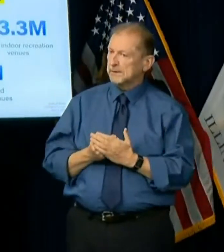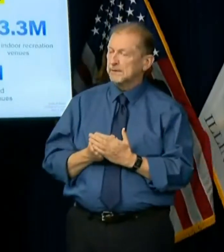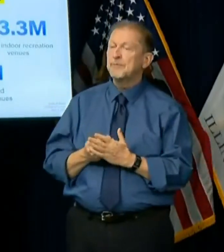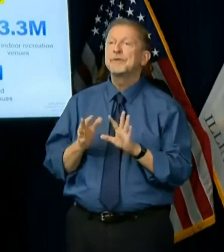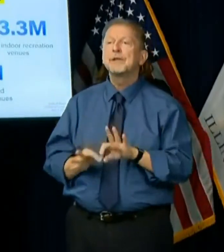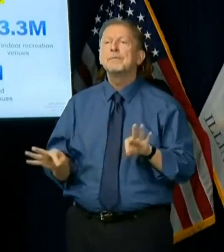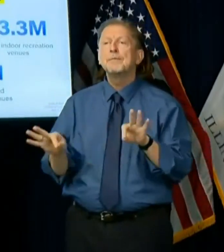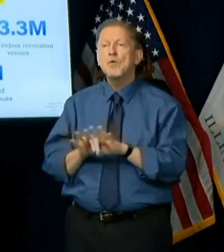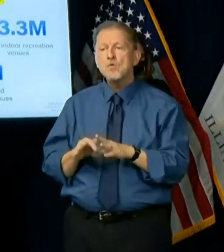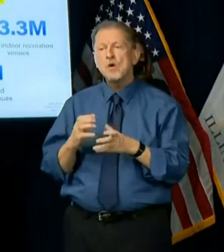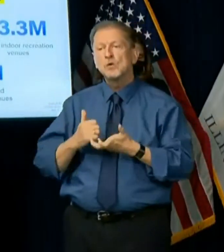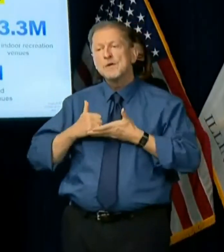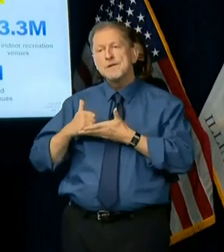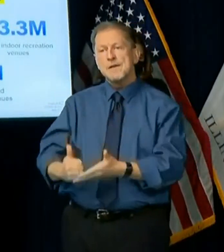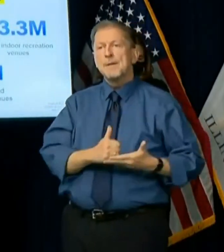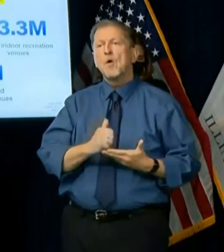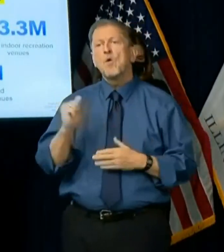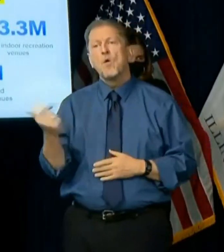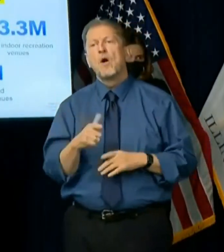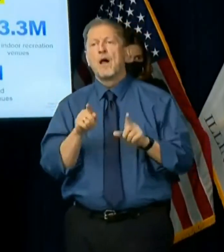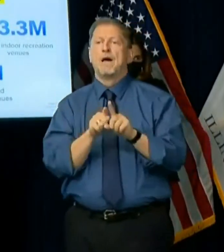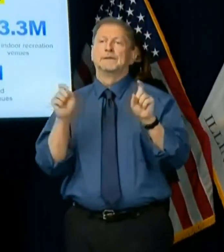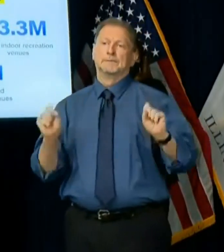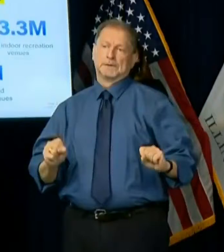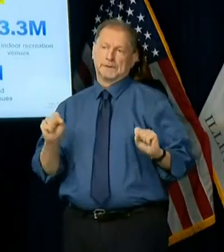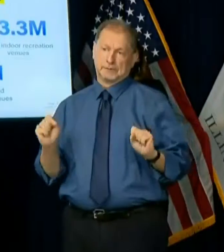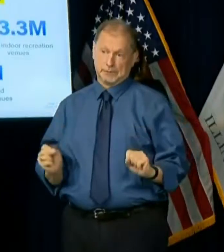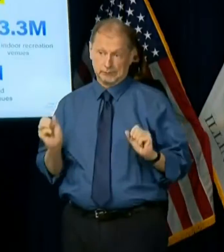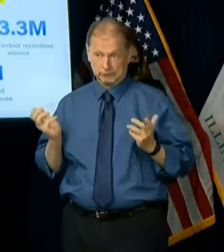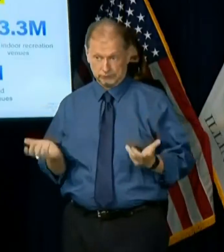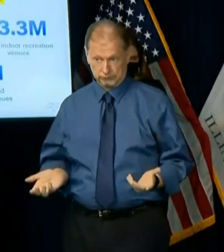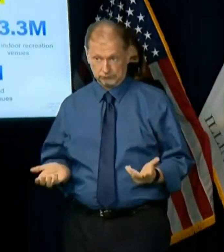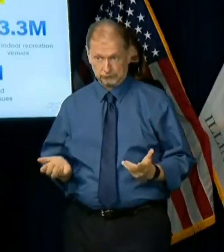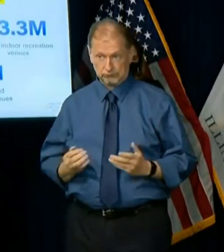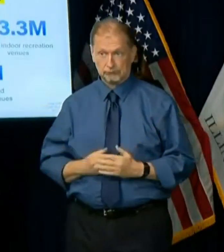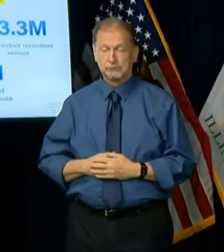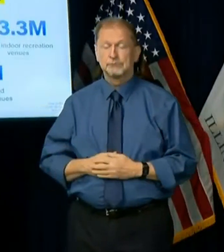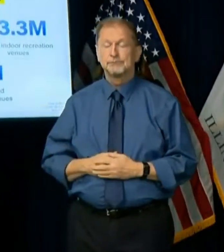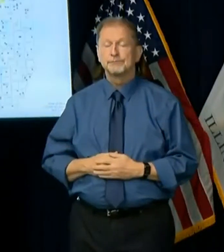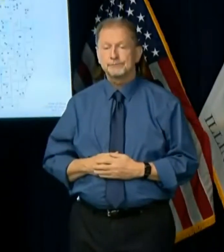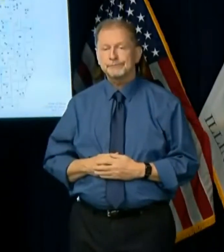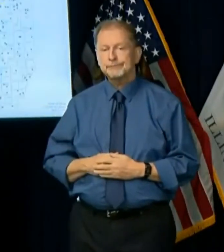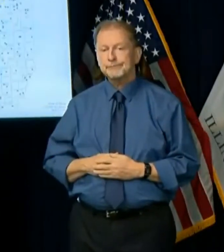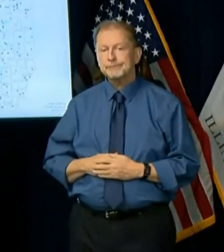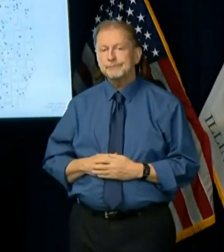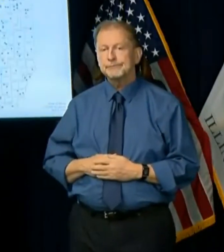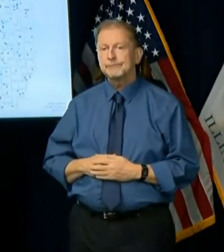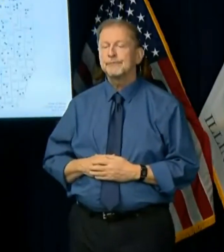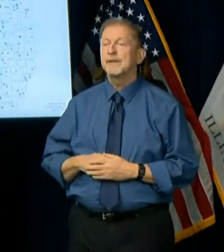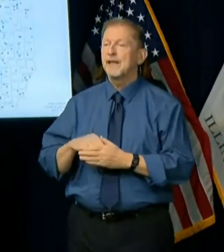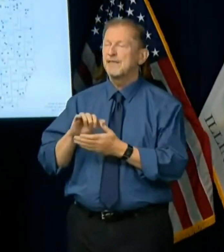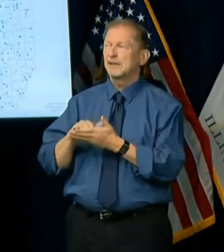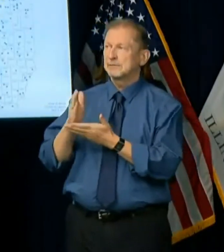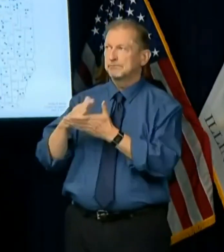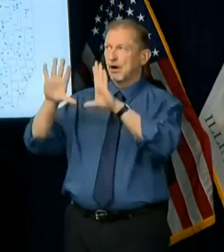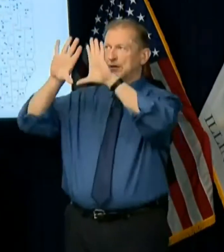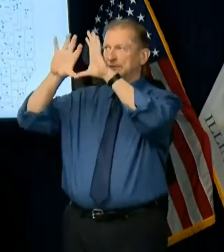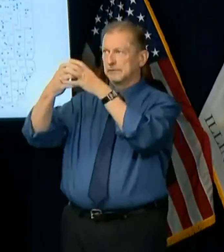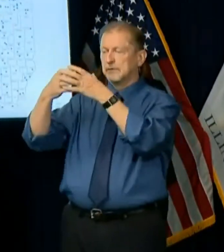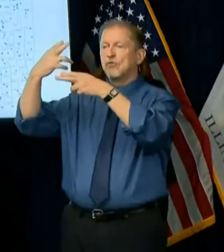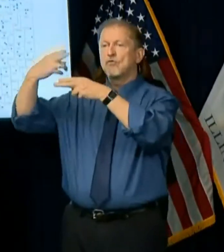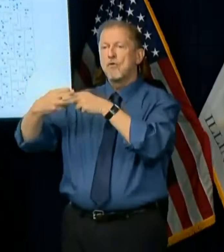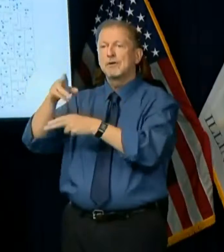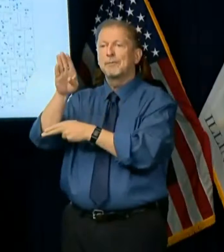help everybody that we can and everywhere we can. All of that is under our BIG, Business Interruption